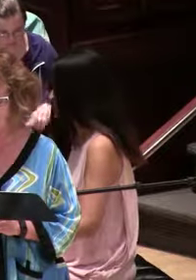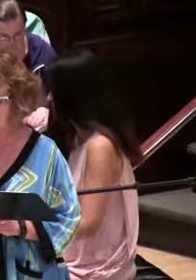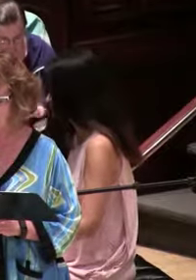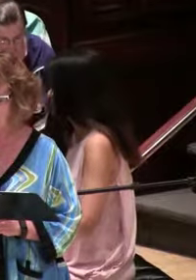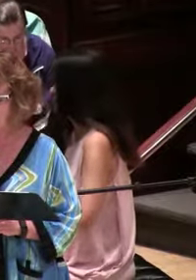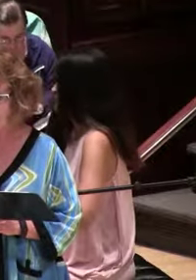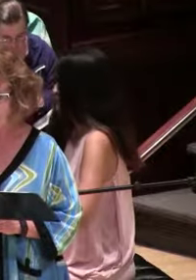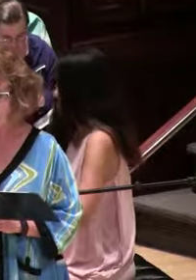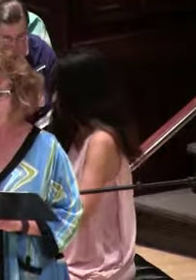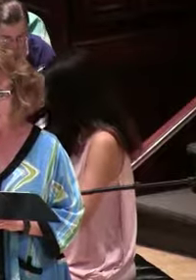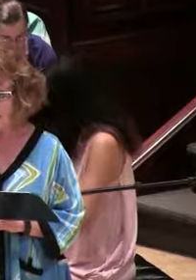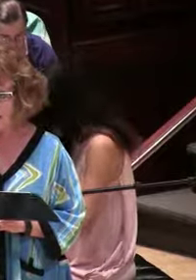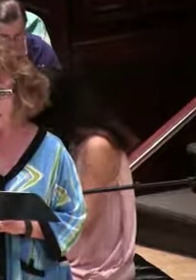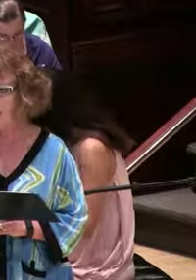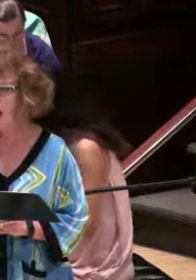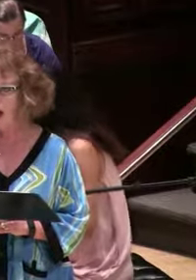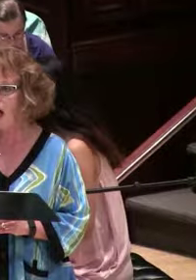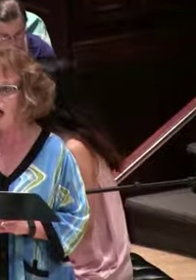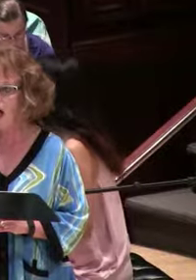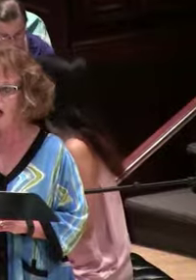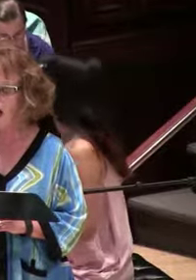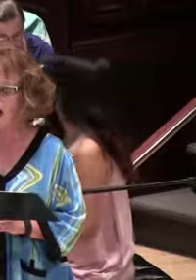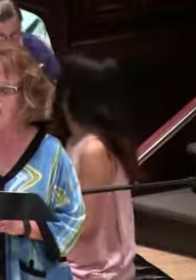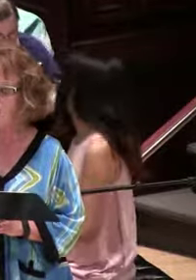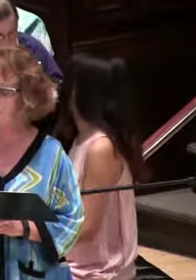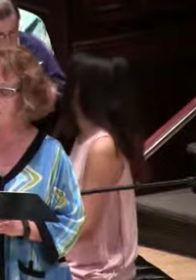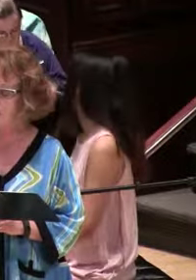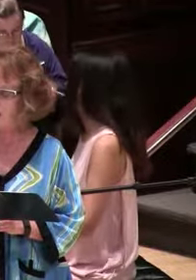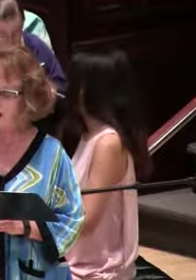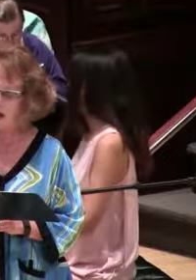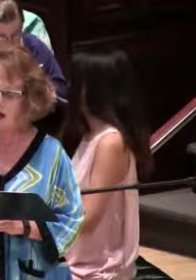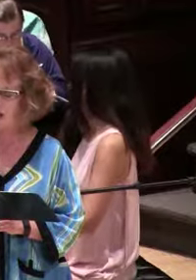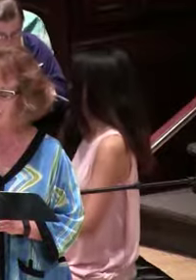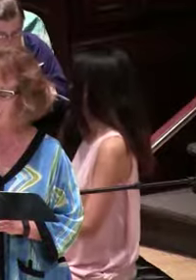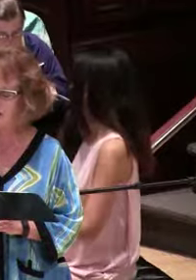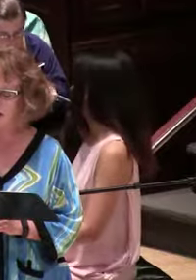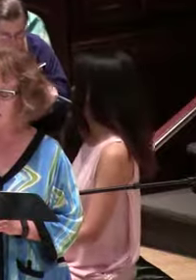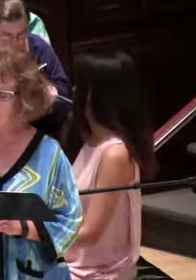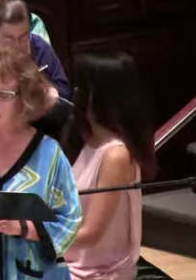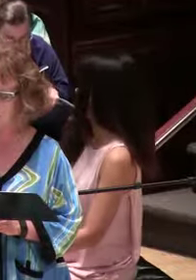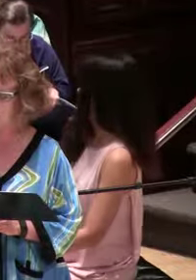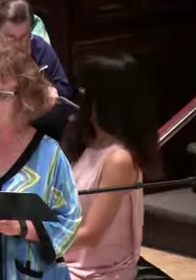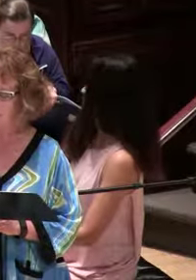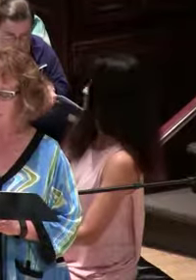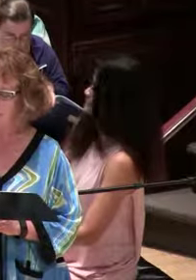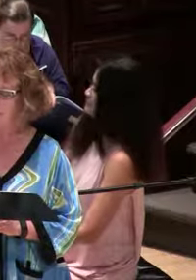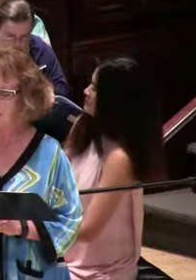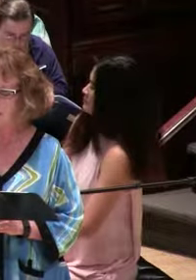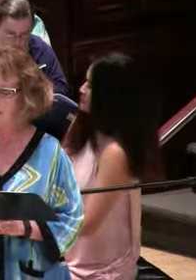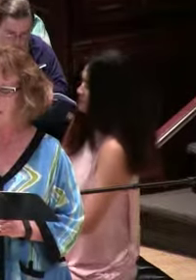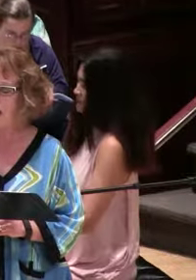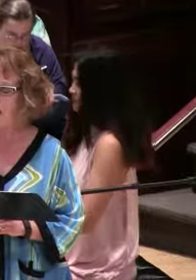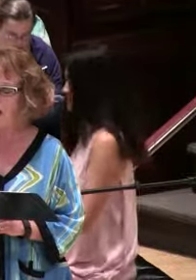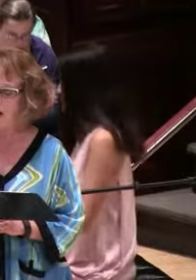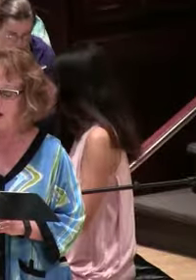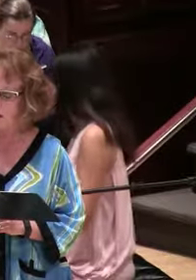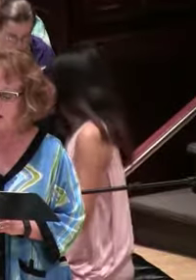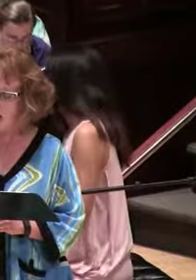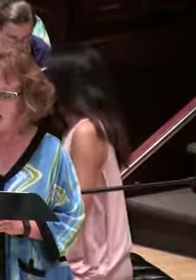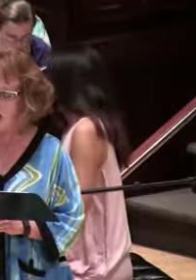tonight in the arms of the angel.